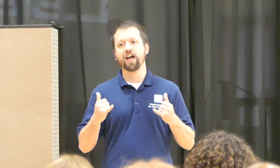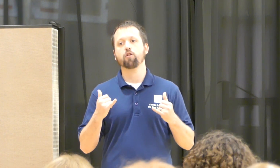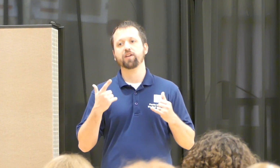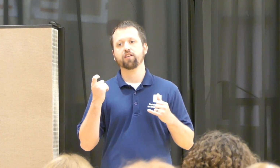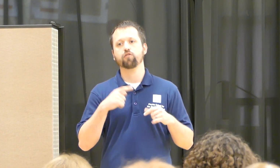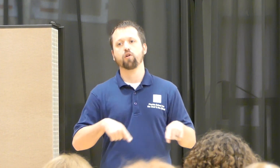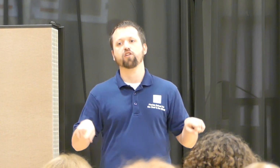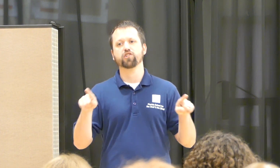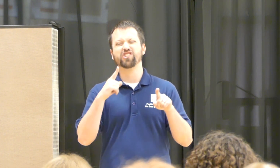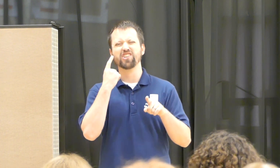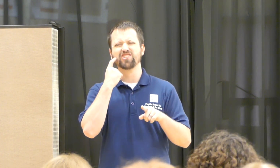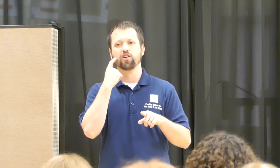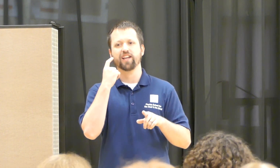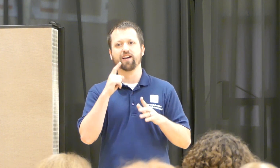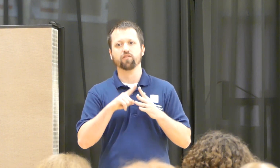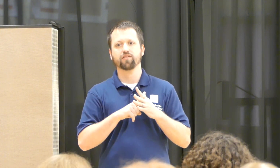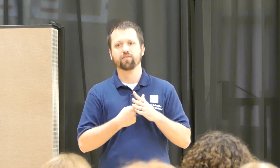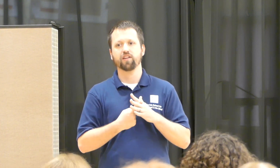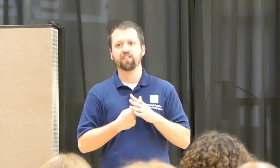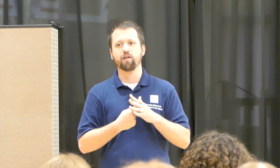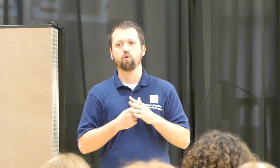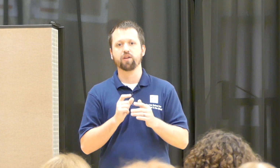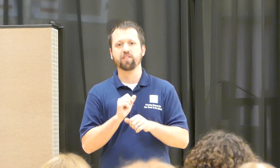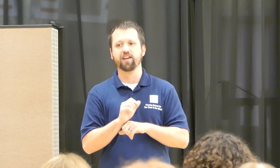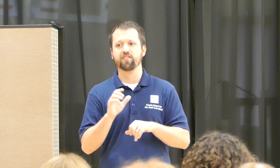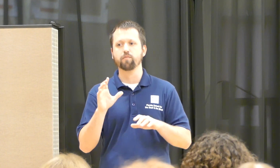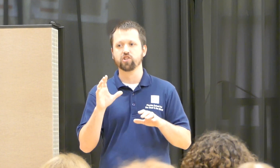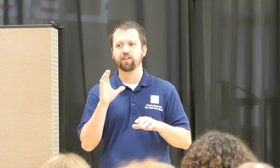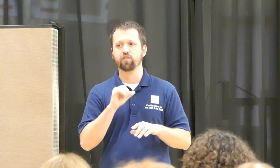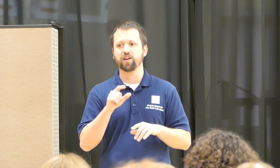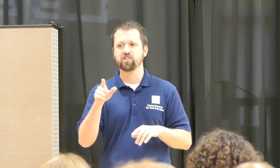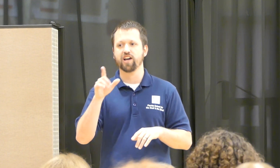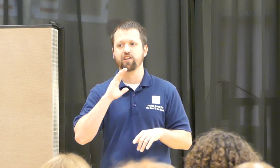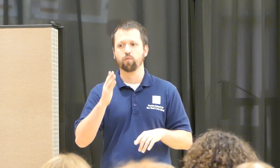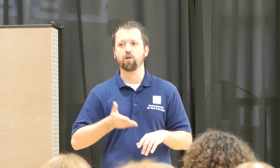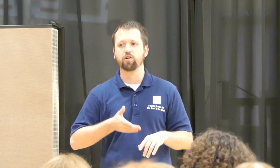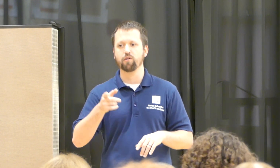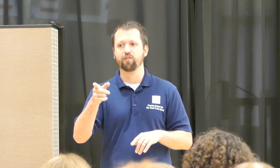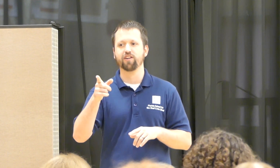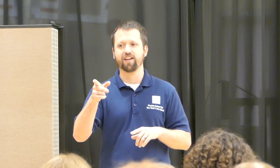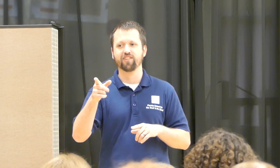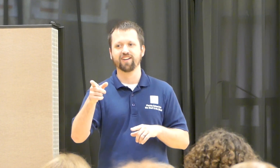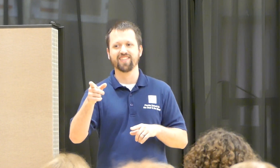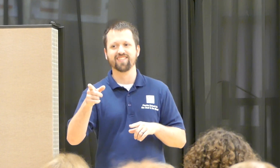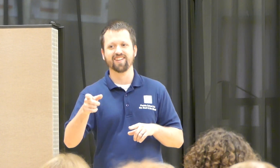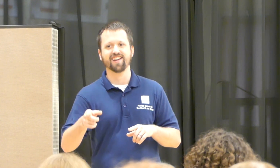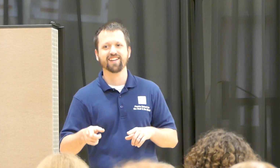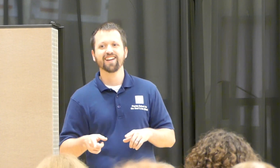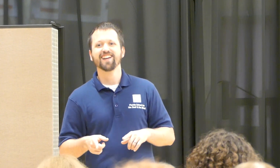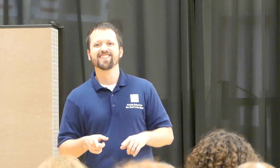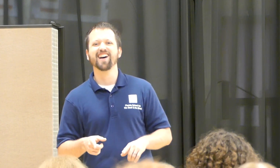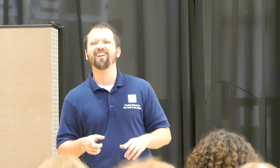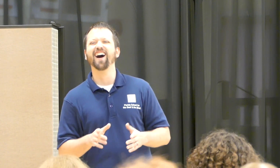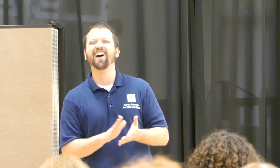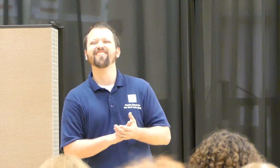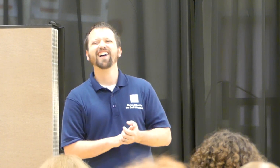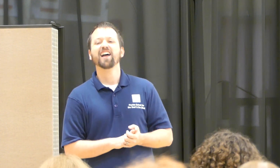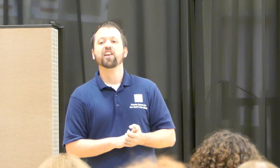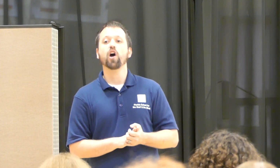now because you all are just starting out. At least I'm working with that assumption, even though I just got a you're welcome over here and haven't taught that sign. So, no,